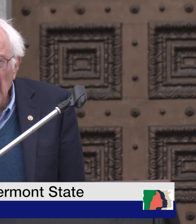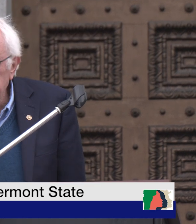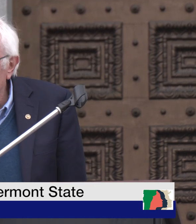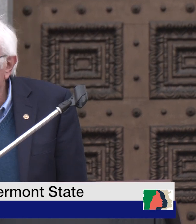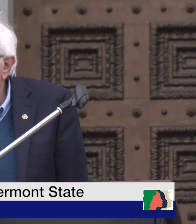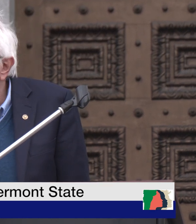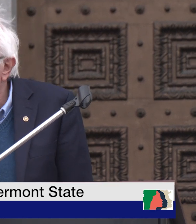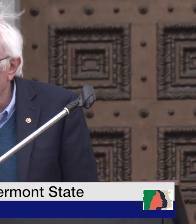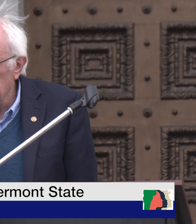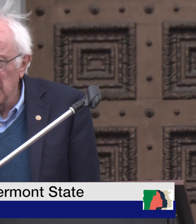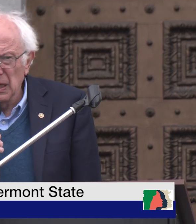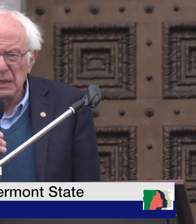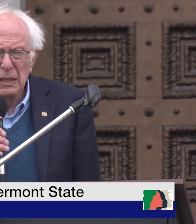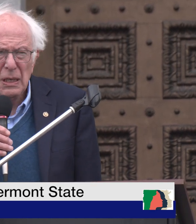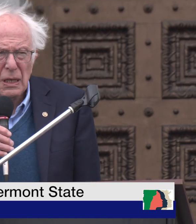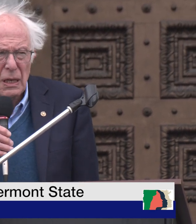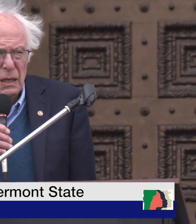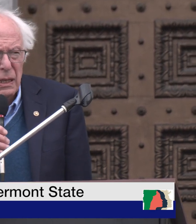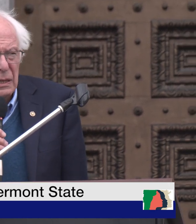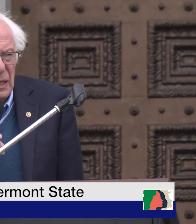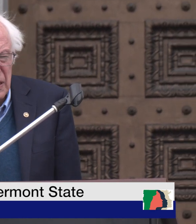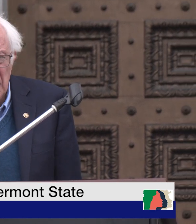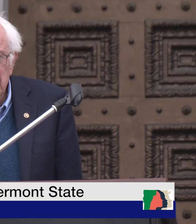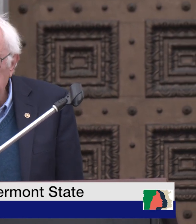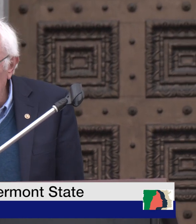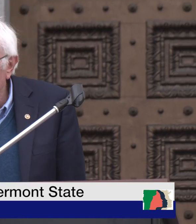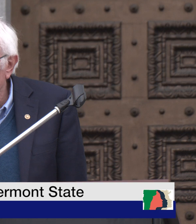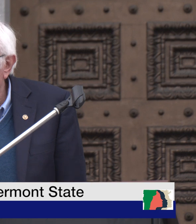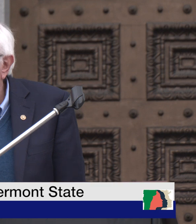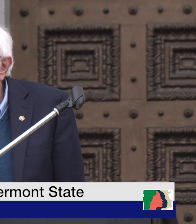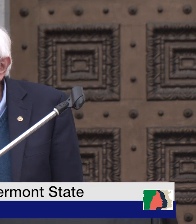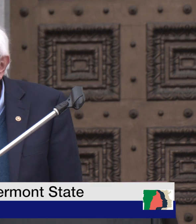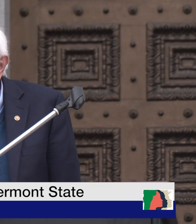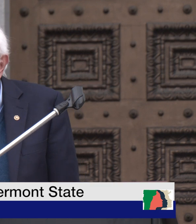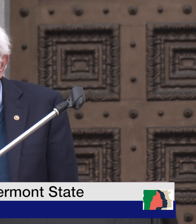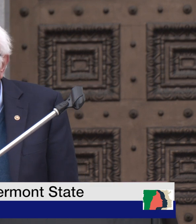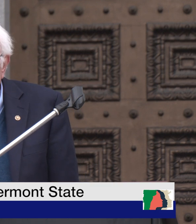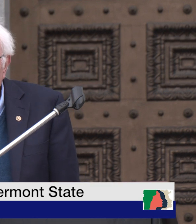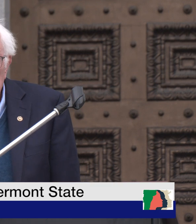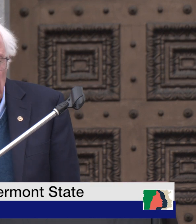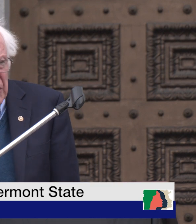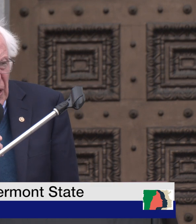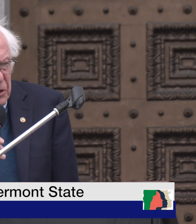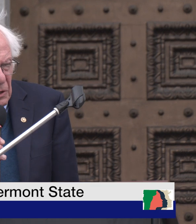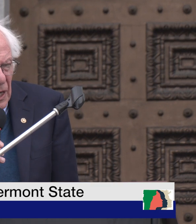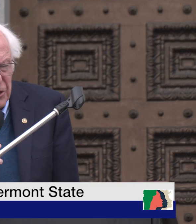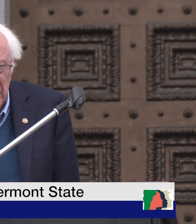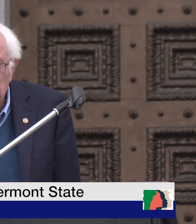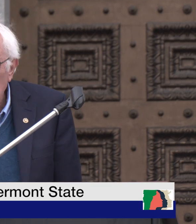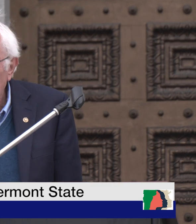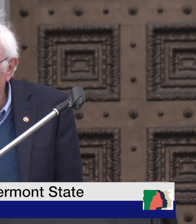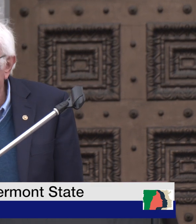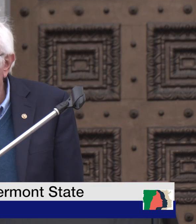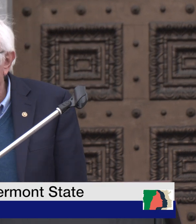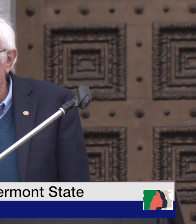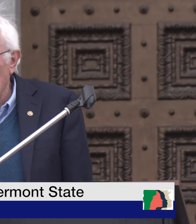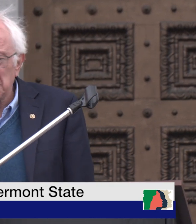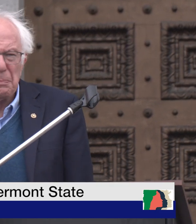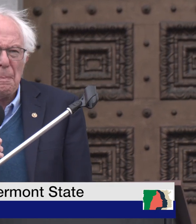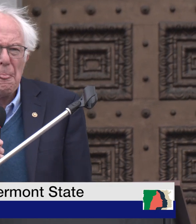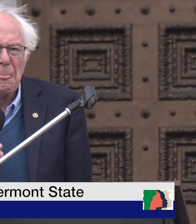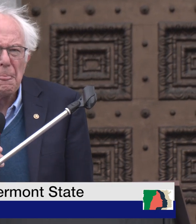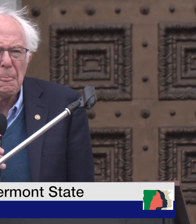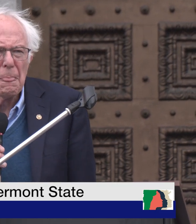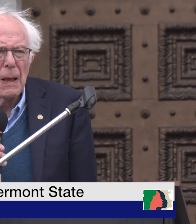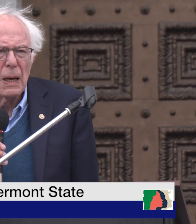I don't have to tell anybody here that this is the most consequential presidential election in our